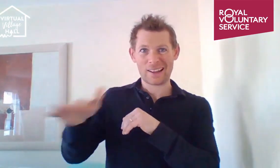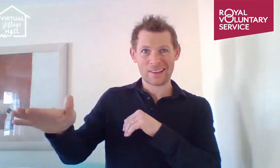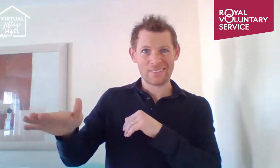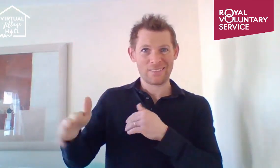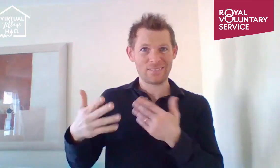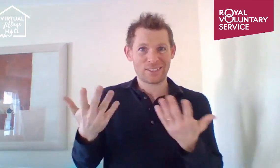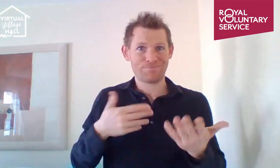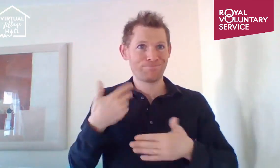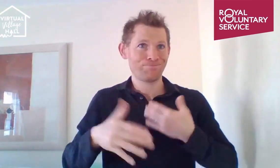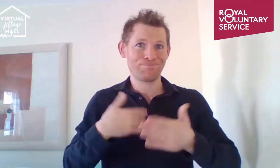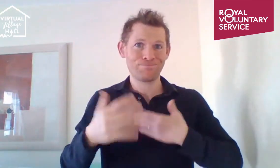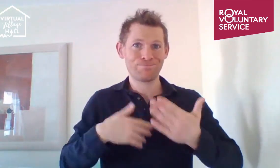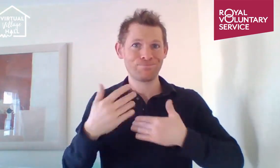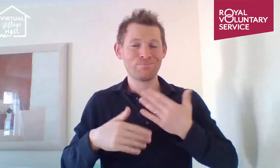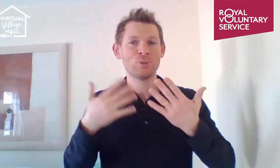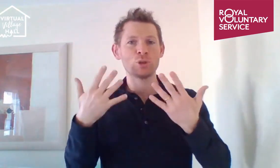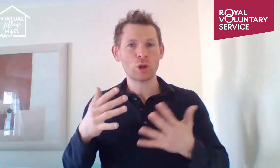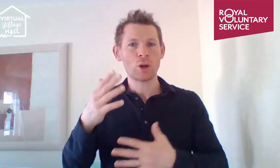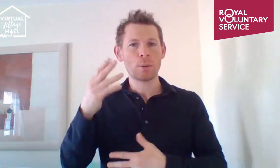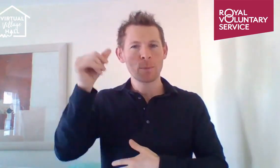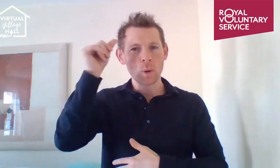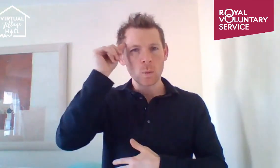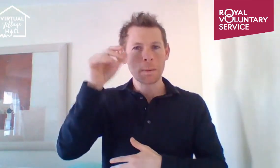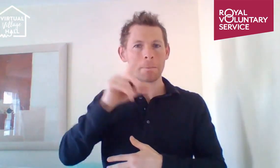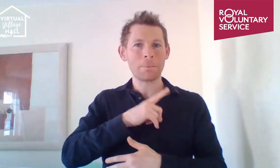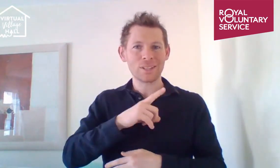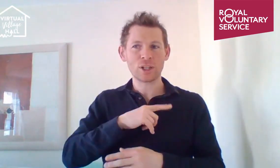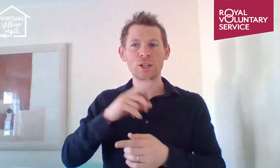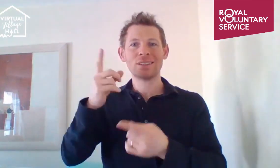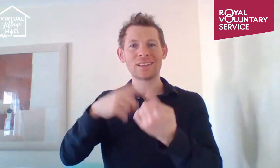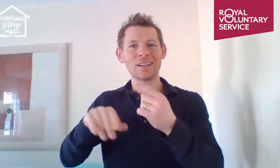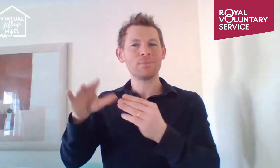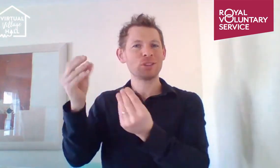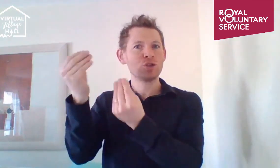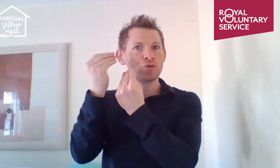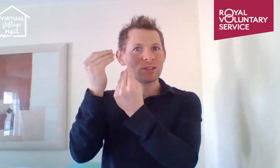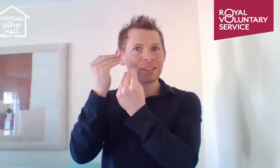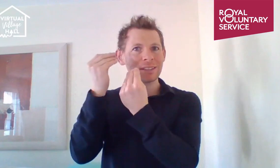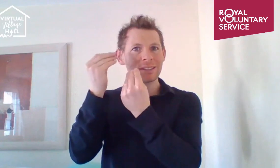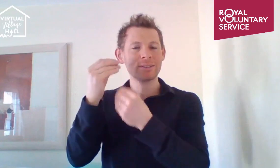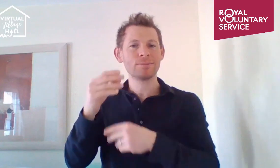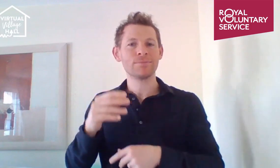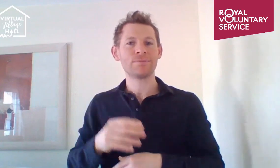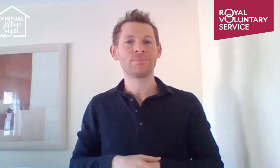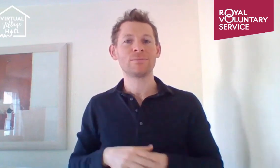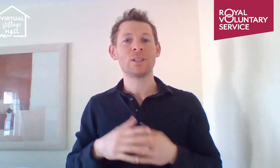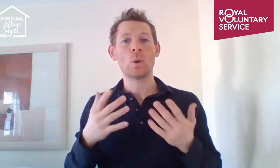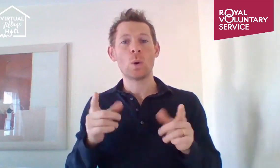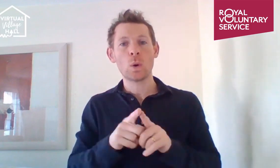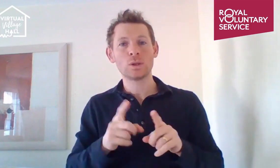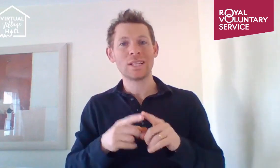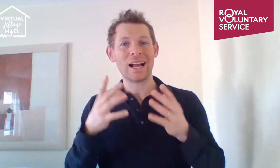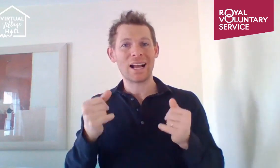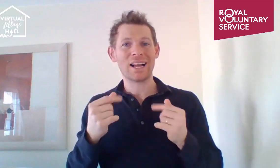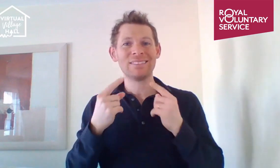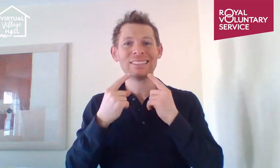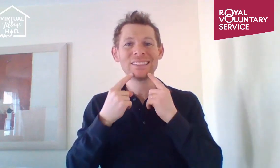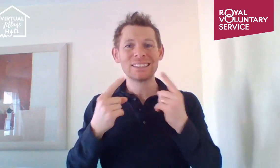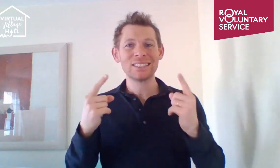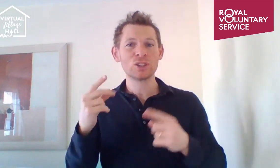didn't know and deaf children were left out and they were left behind in the classroom. But now, because they've had training, they've had access to this, they know how to